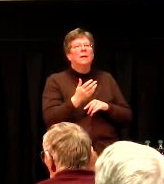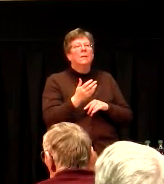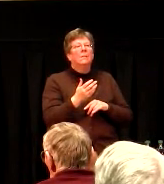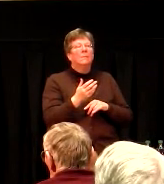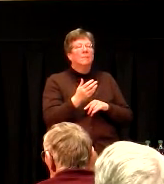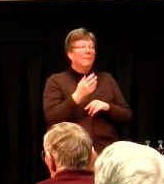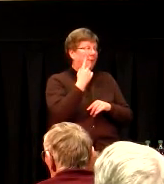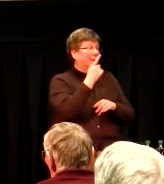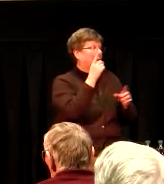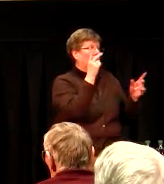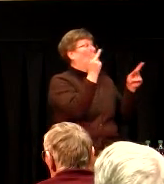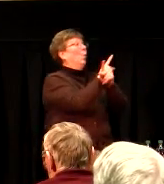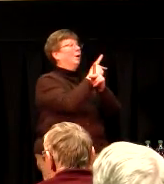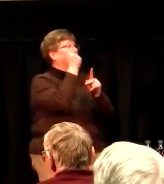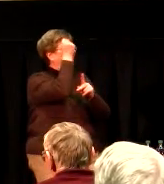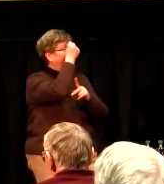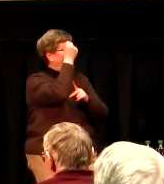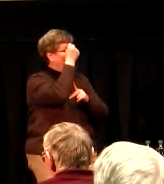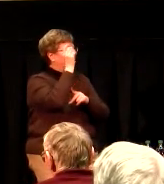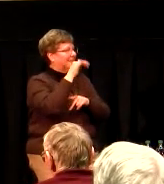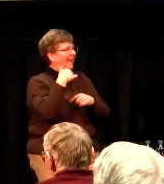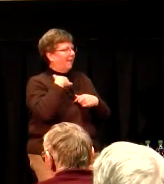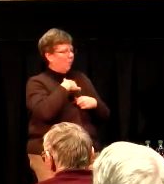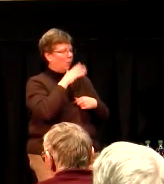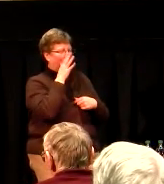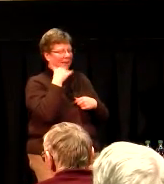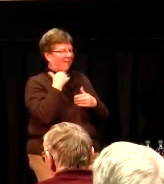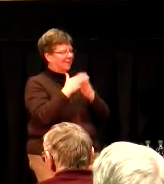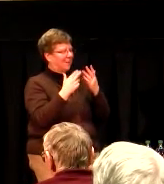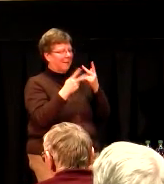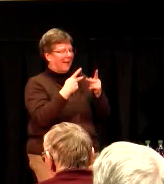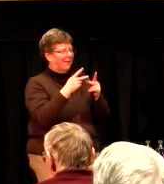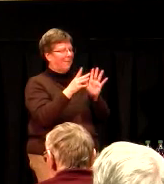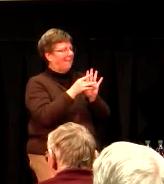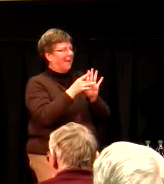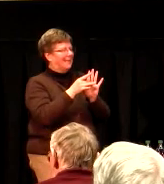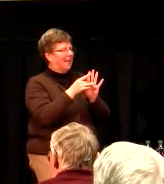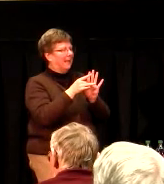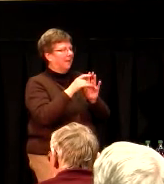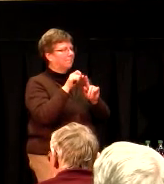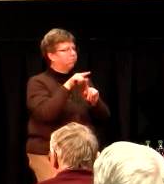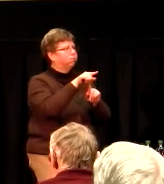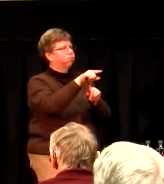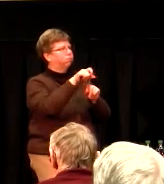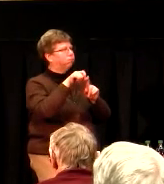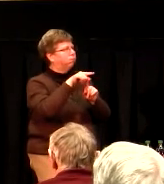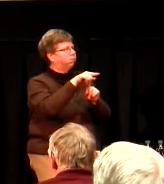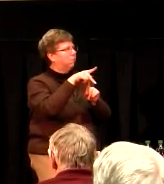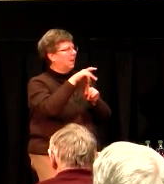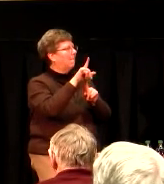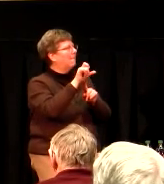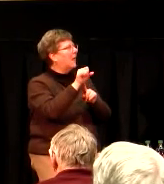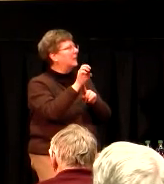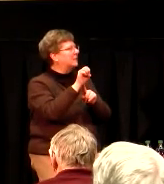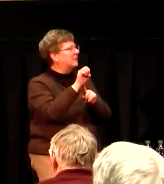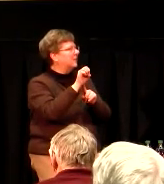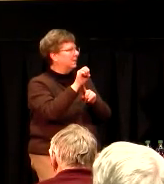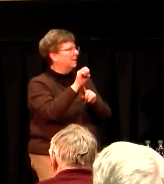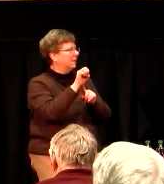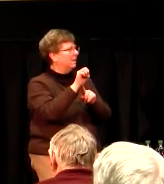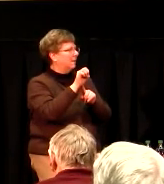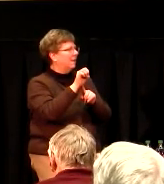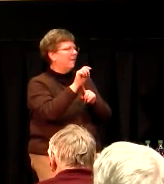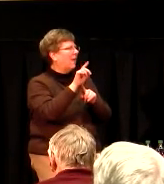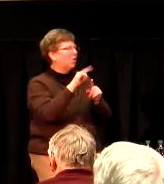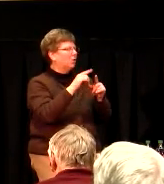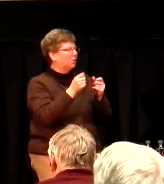catastrophic theory is that there will be some sort of a radio pulse, like a magnetic pulse, electromagnetic pulse when this happens, that could just fry our